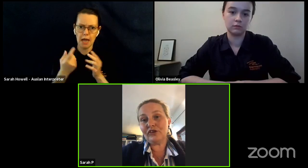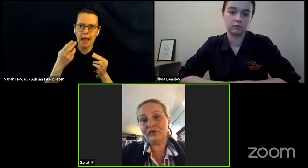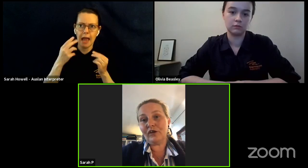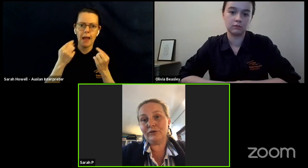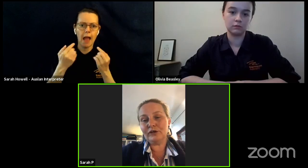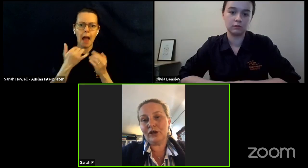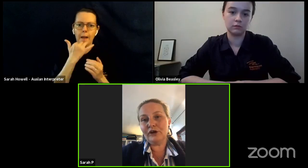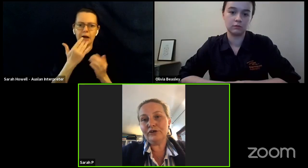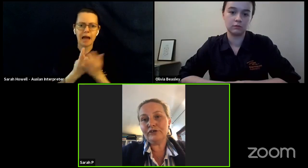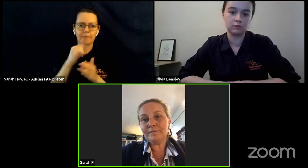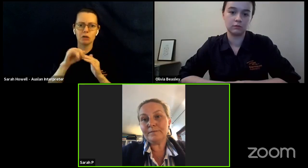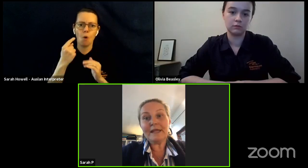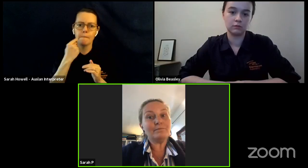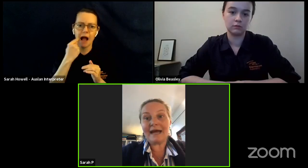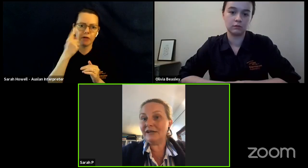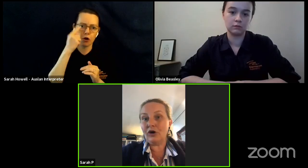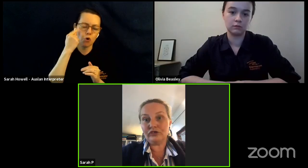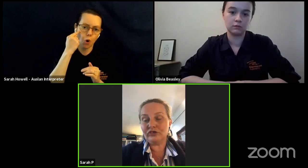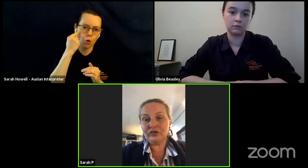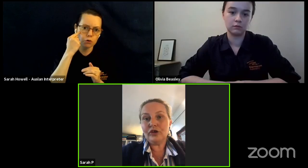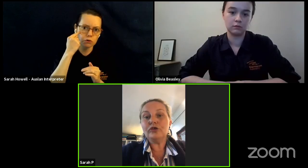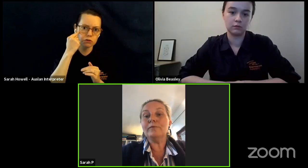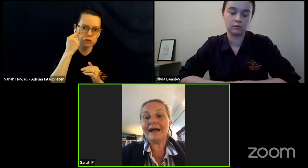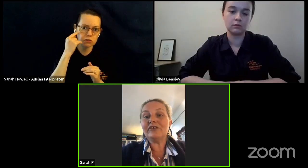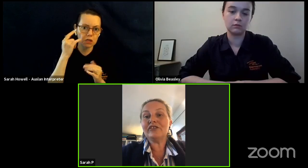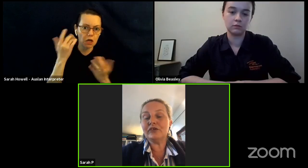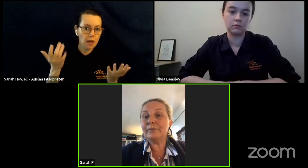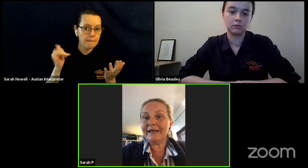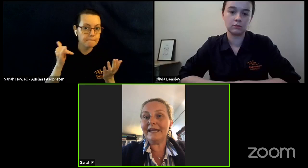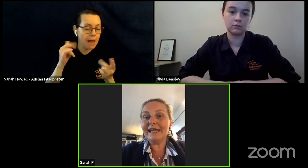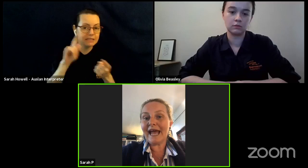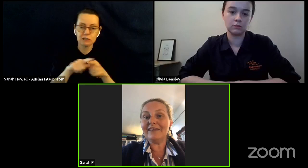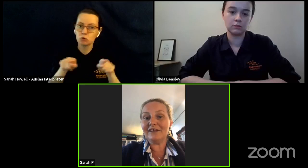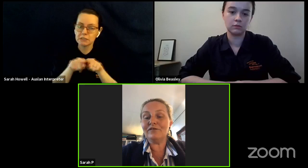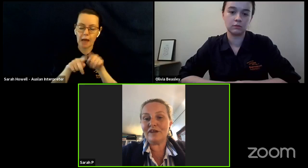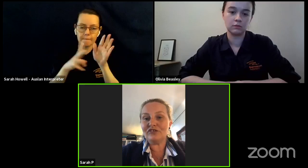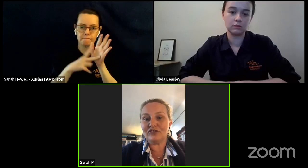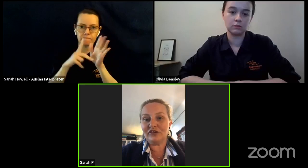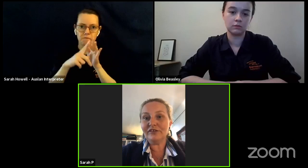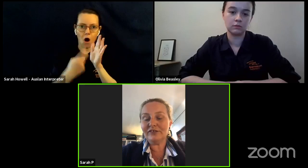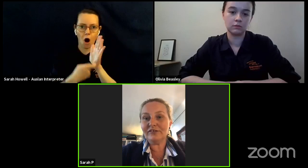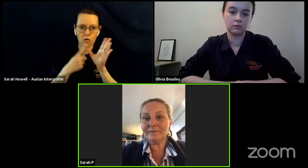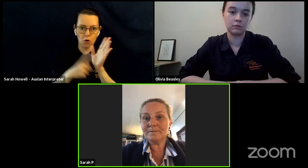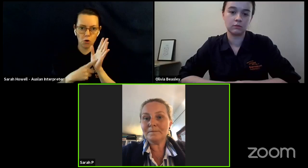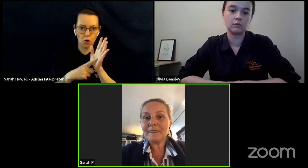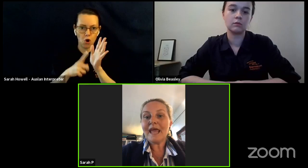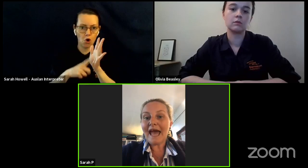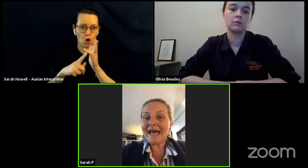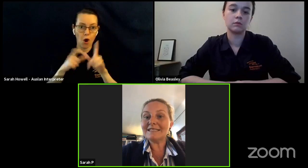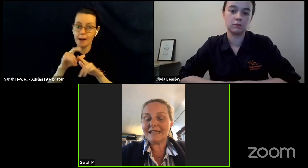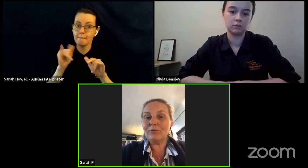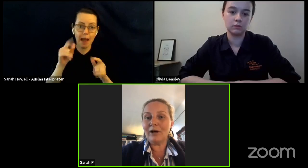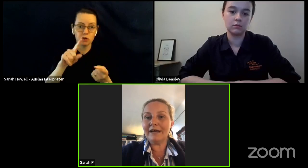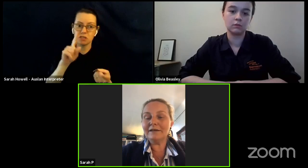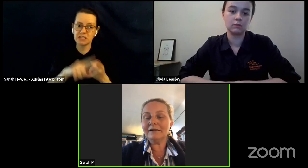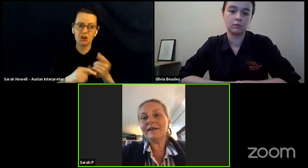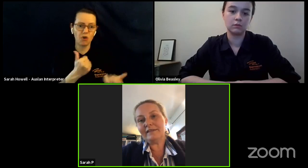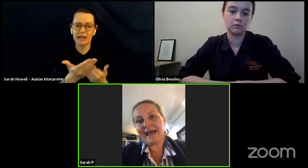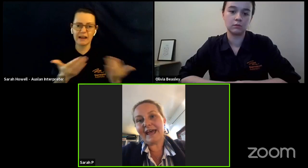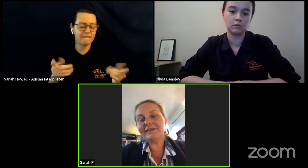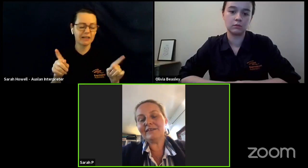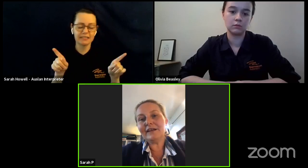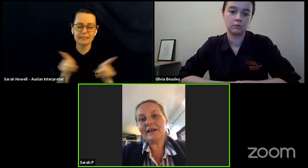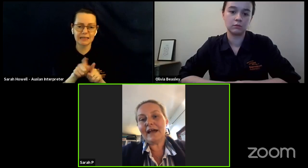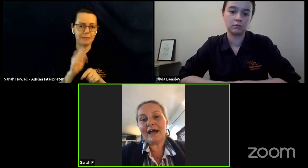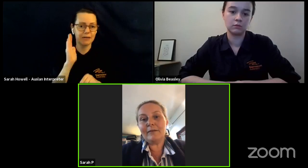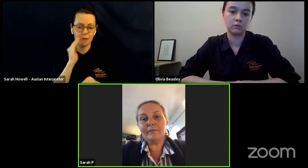difference to your viral load, it may not. You may still be as infectious as someone